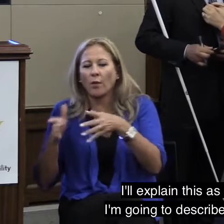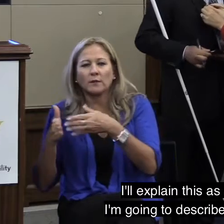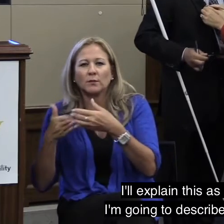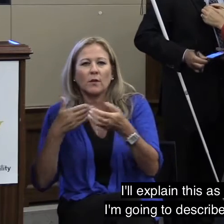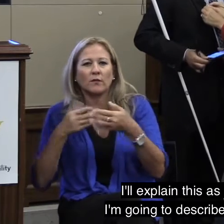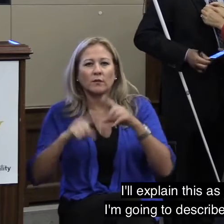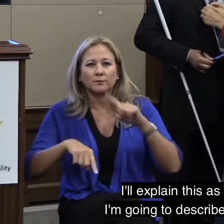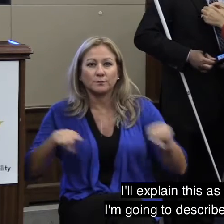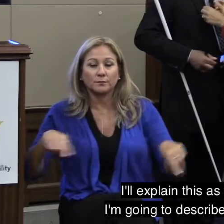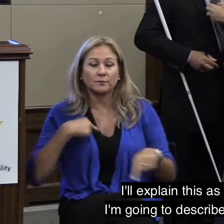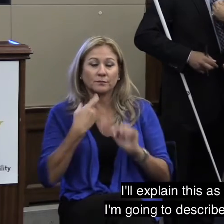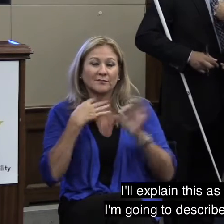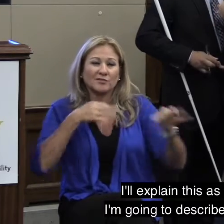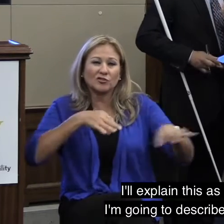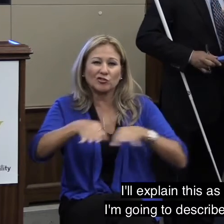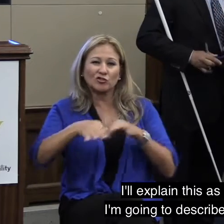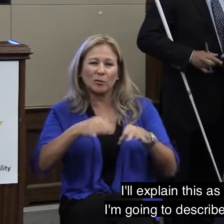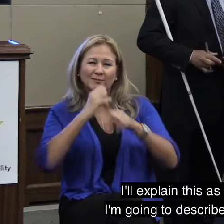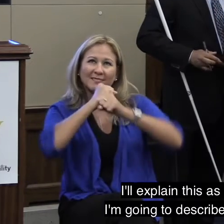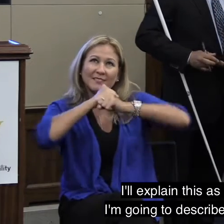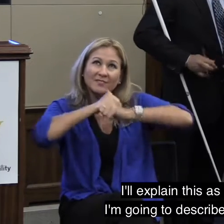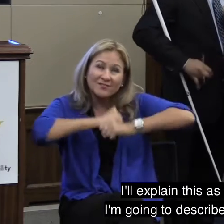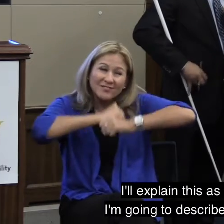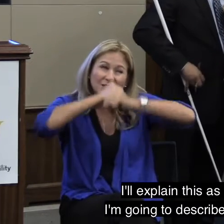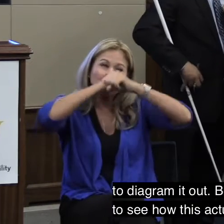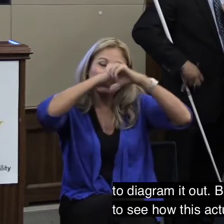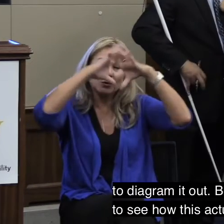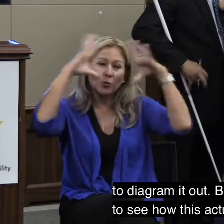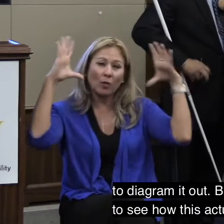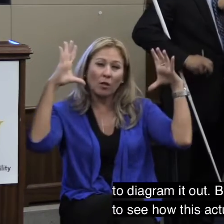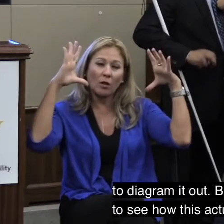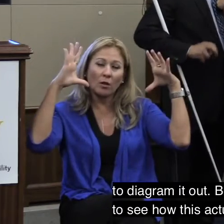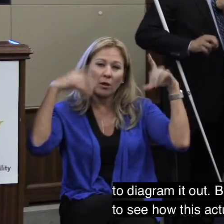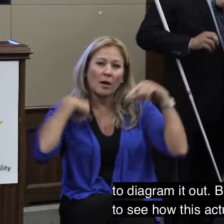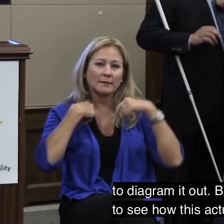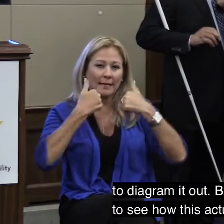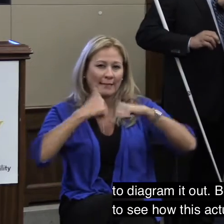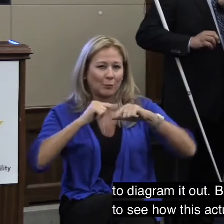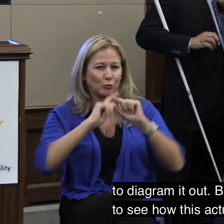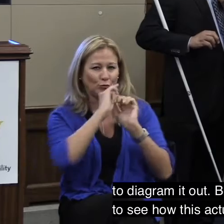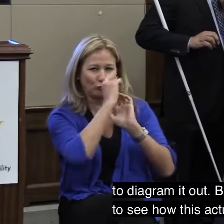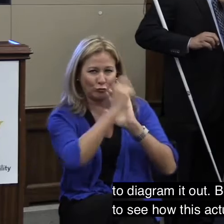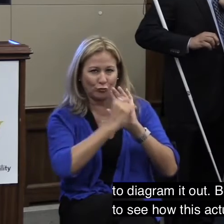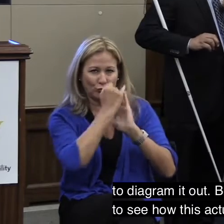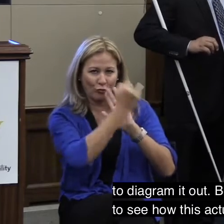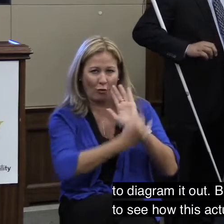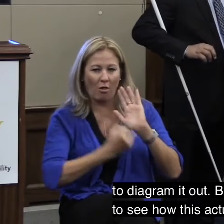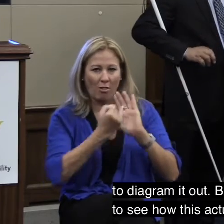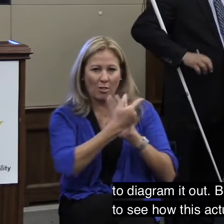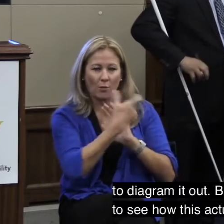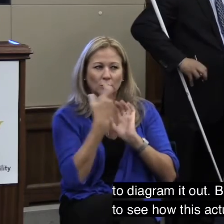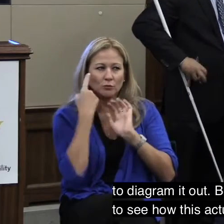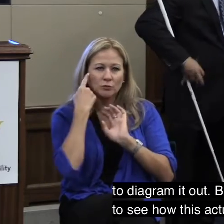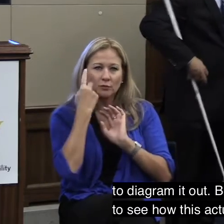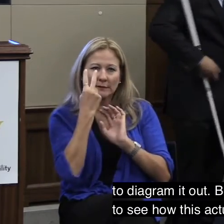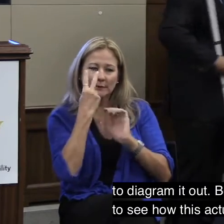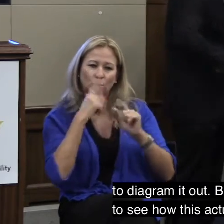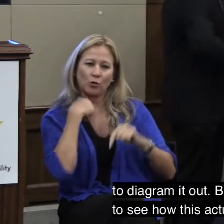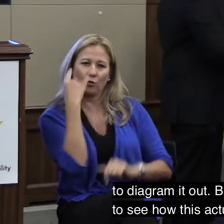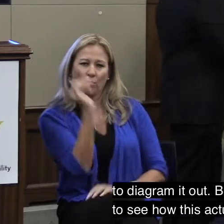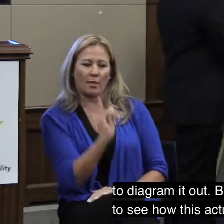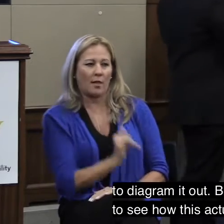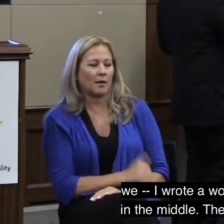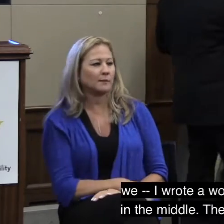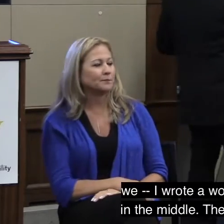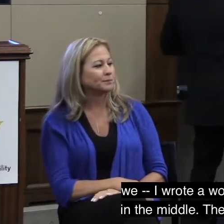And I'm going to describe this visually as I attempt to diagram it out, because I want all of you to see how this actually works. So